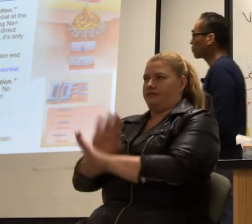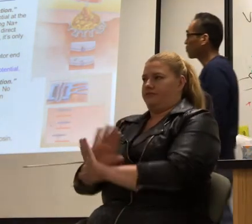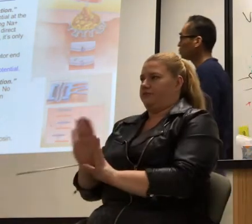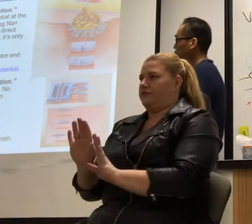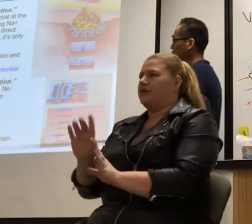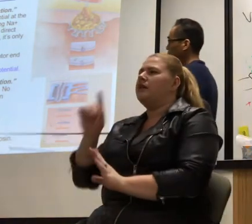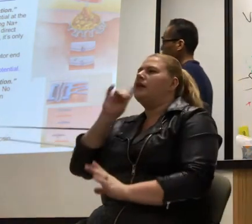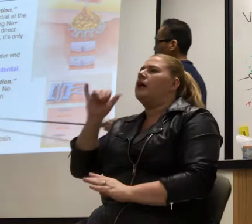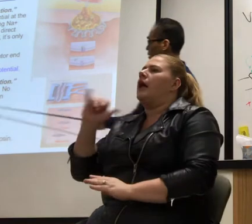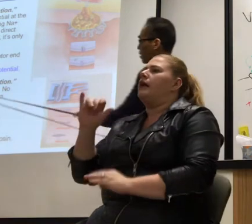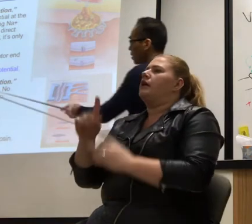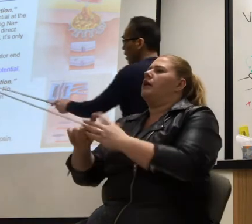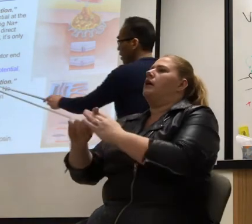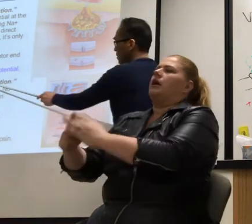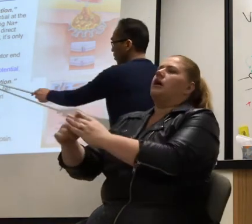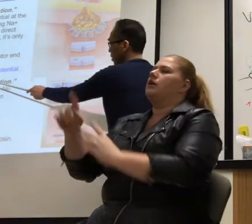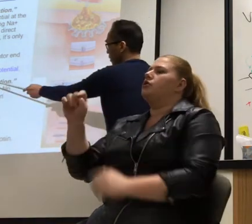fiber.